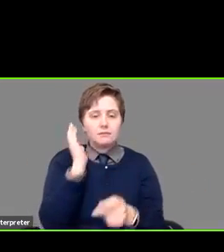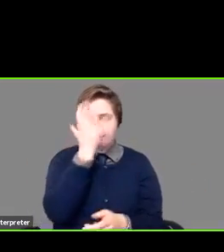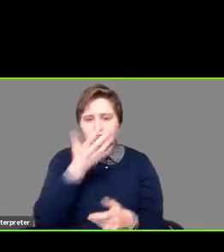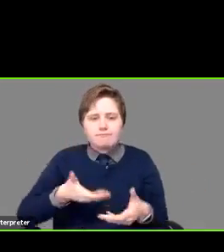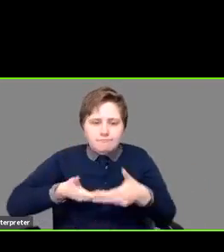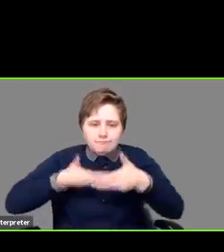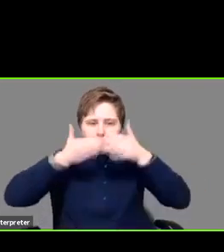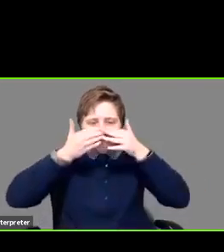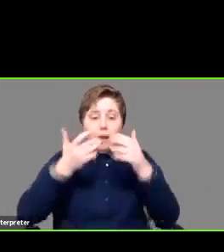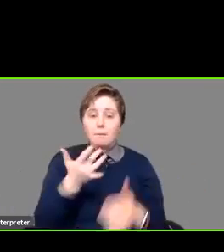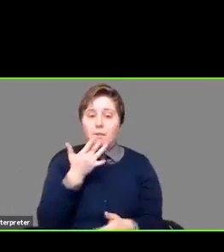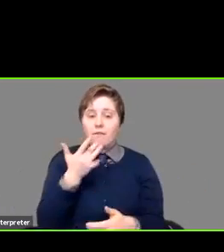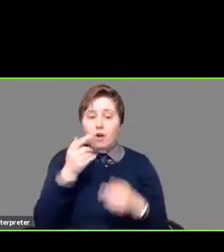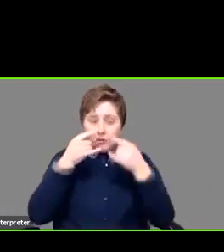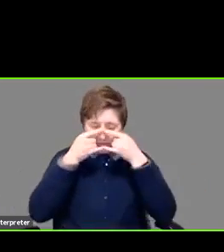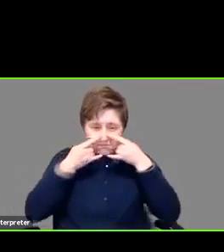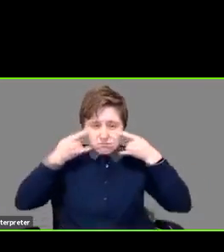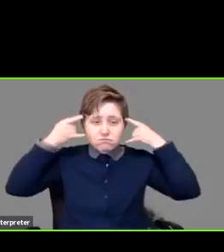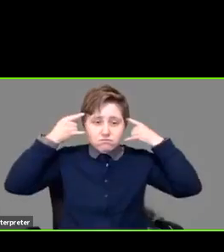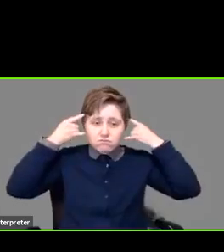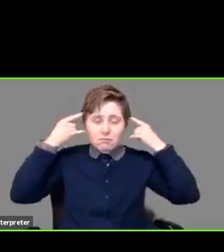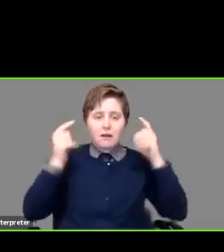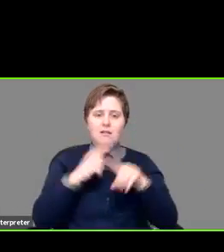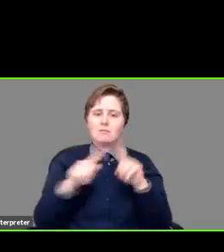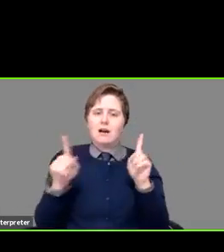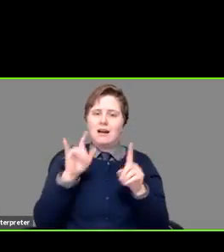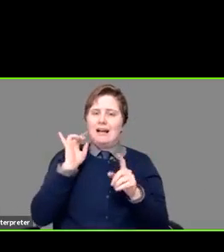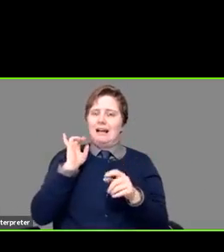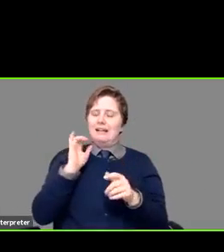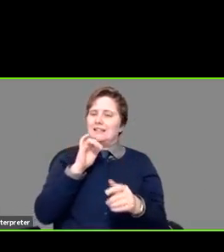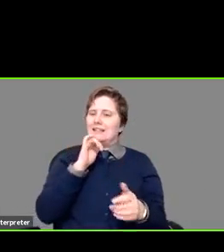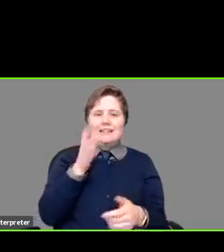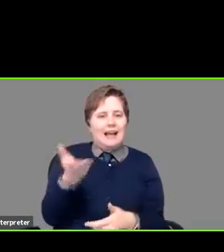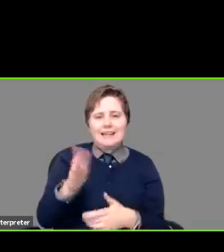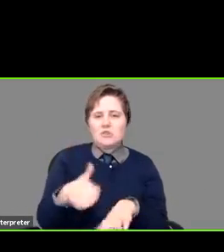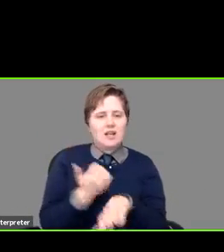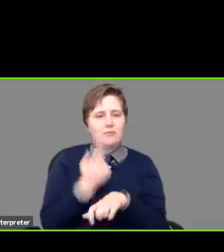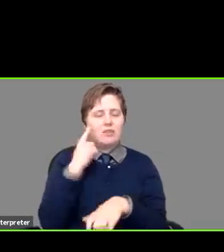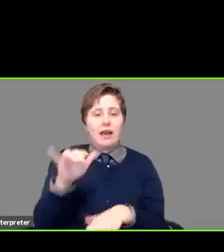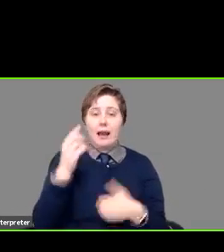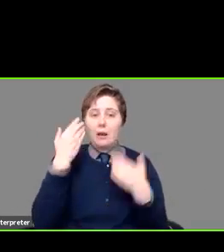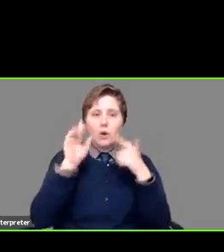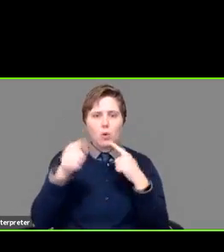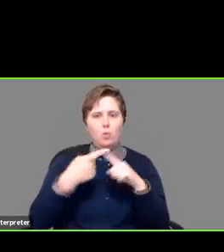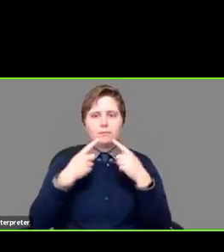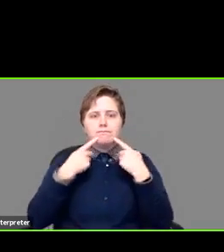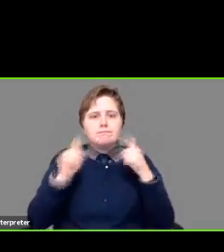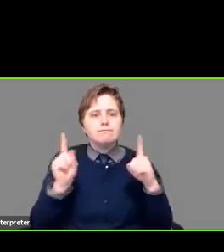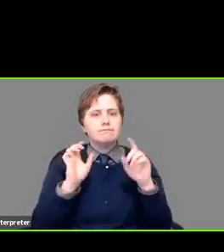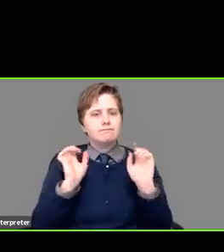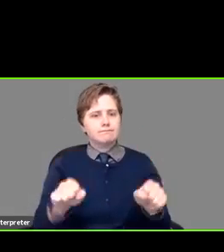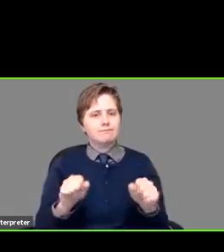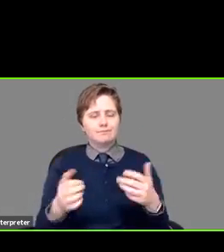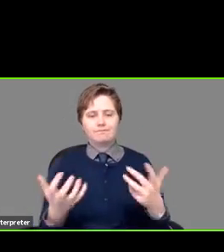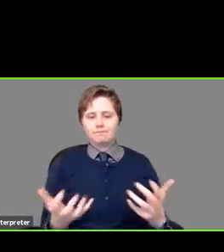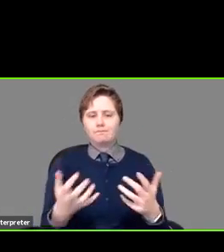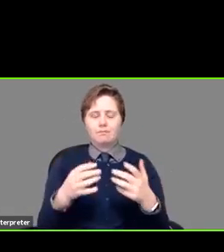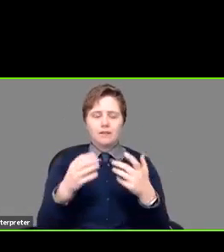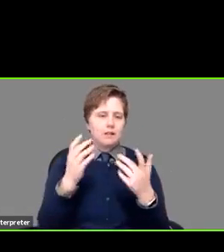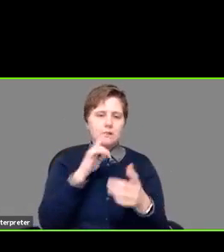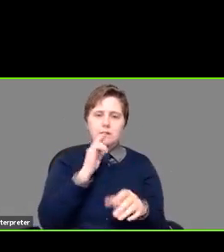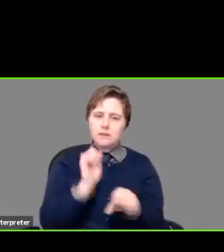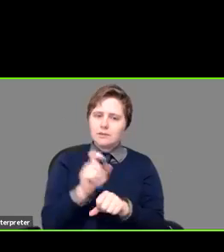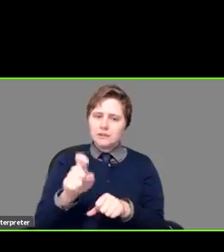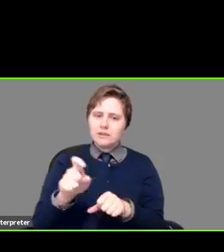have face masks, but that supply chain is not there yet. I don't know when it's going to be. And those masks really need to be